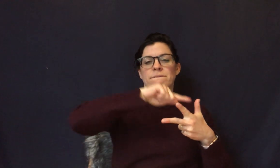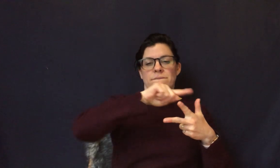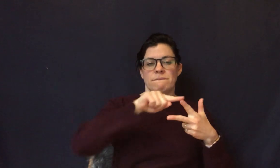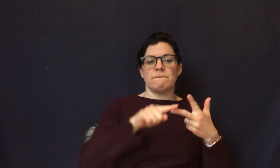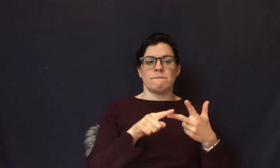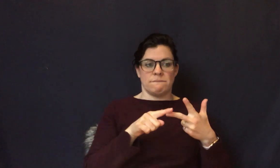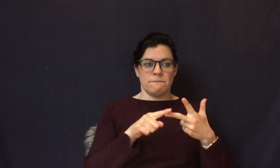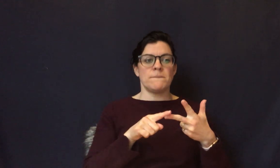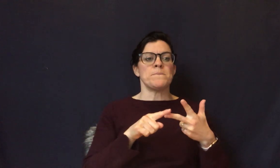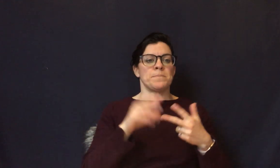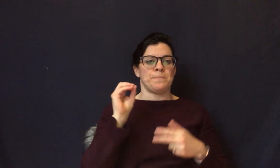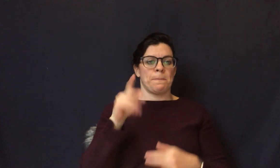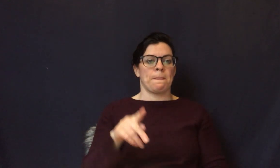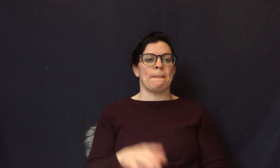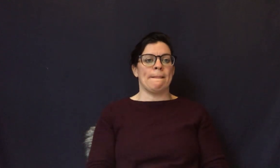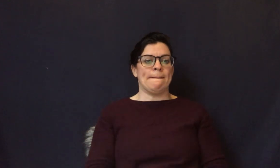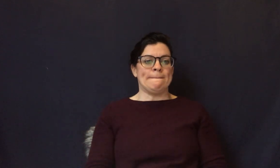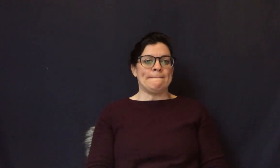extinguisher, okay, and it looks something like that.